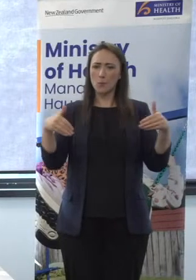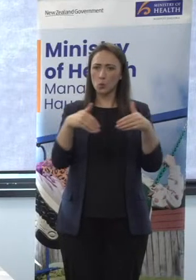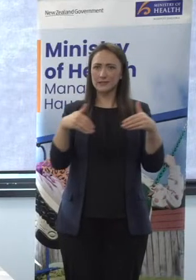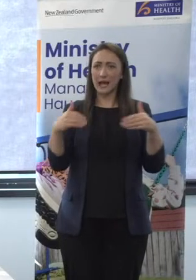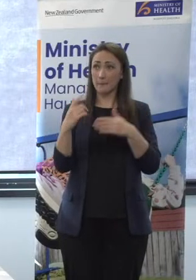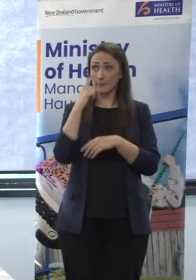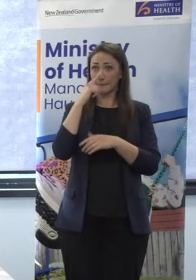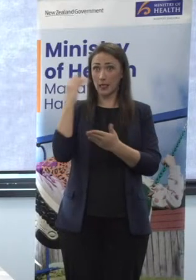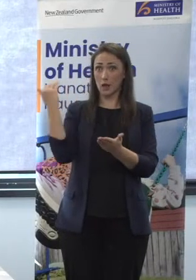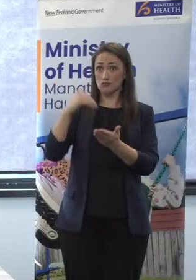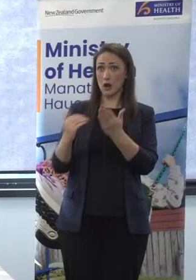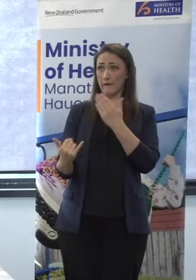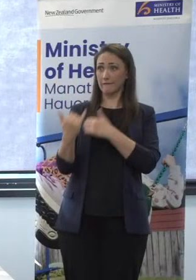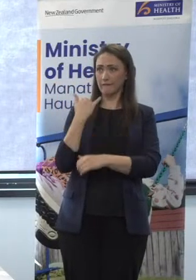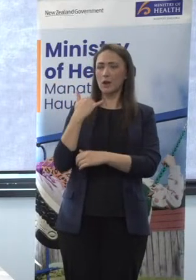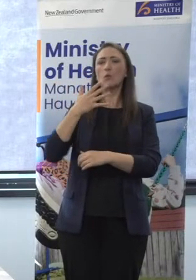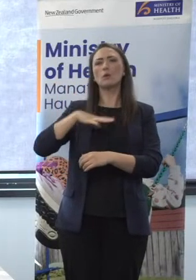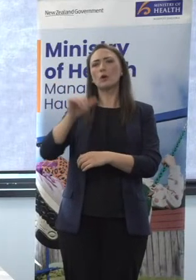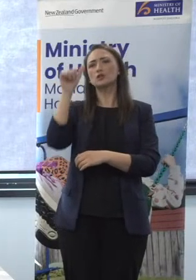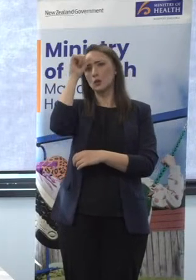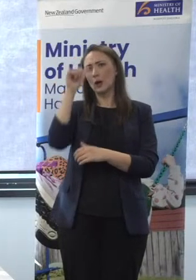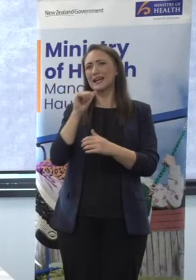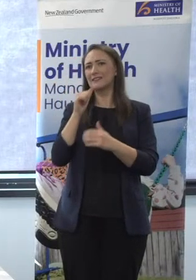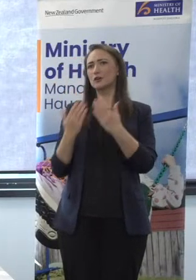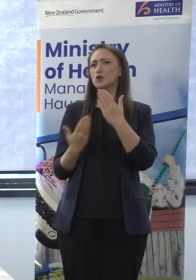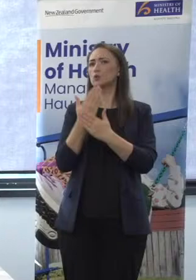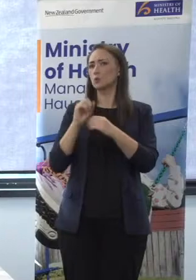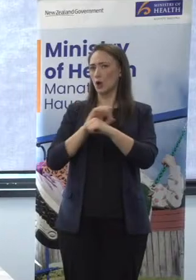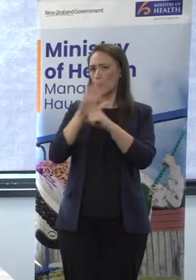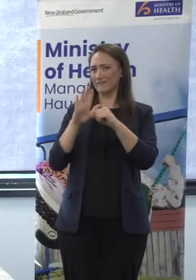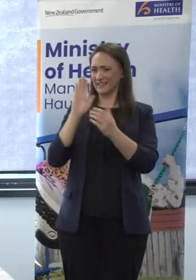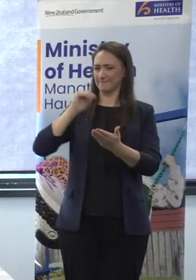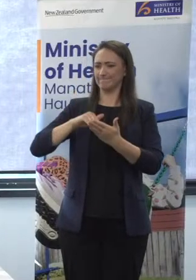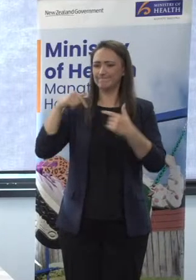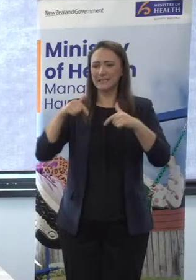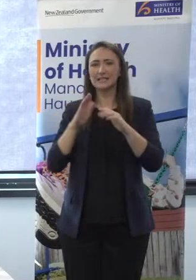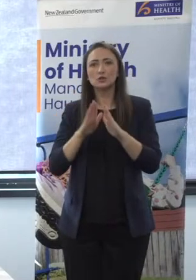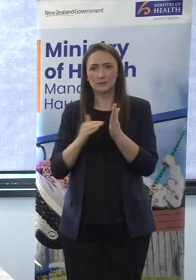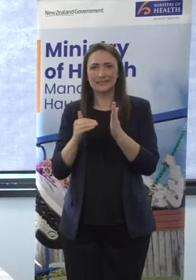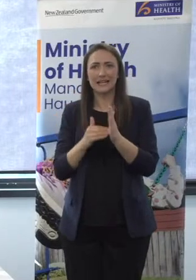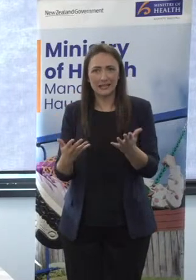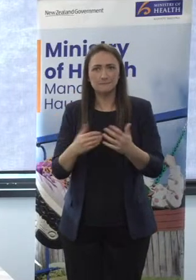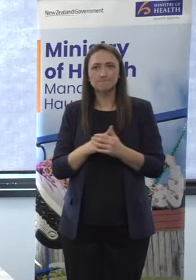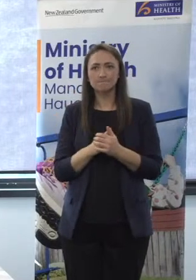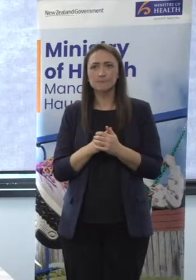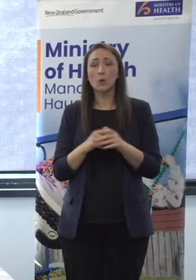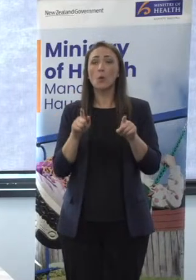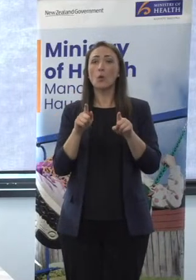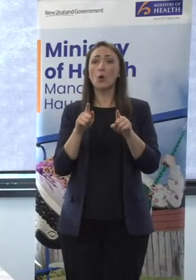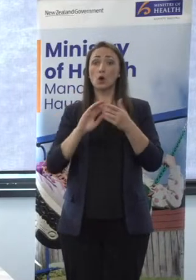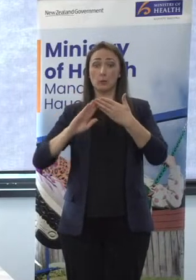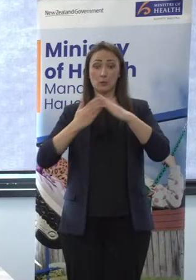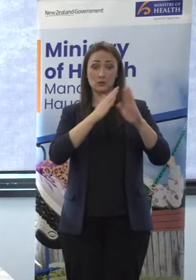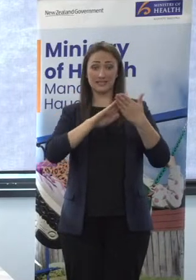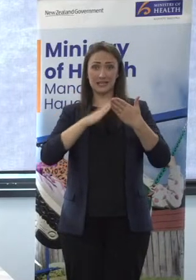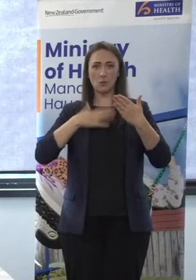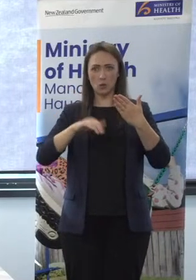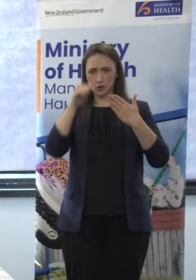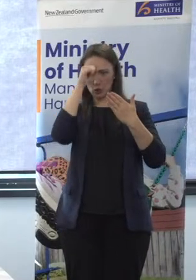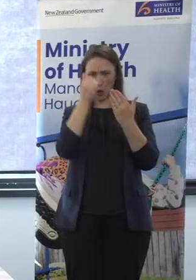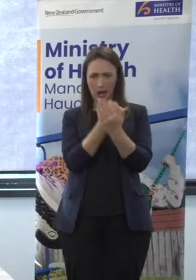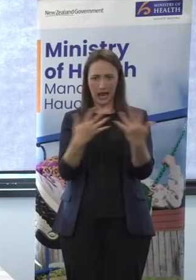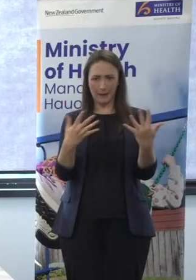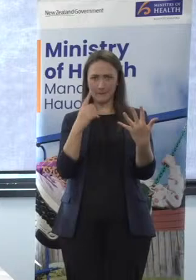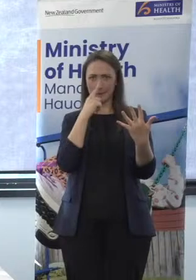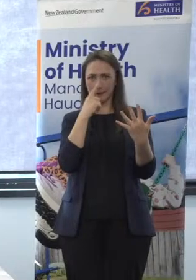new variants entering the country. In the community, the goal is to estimate the number of cases and then to characterise which